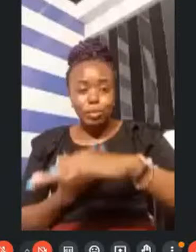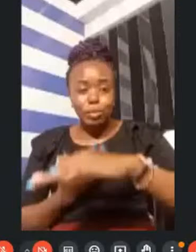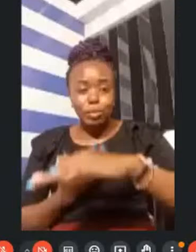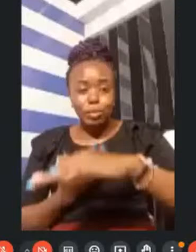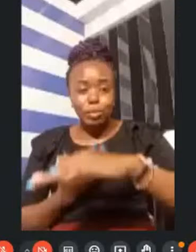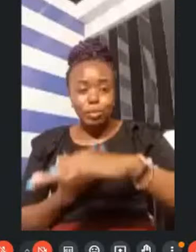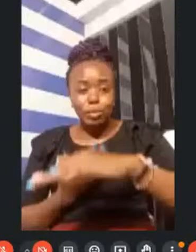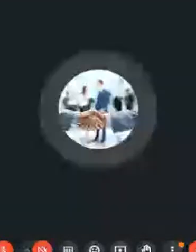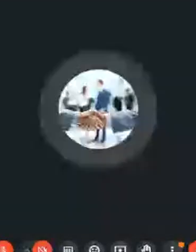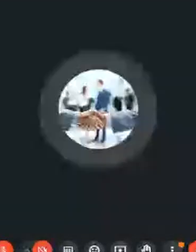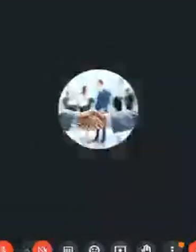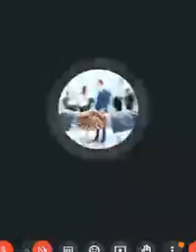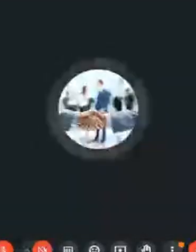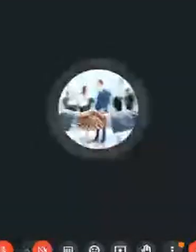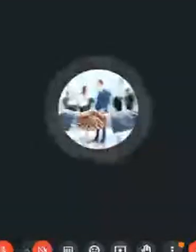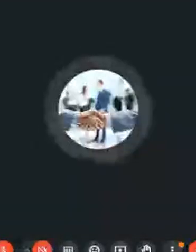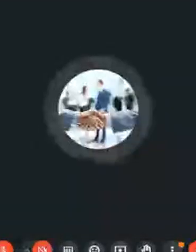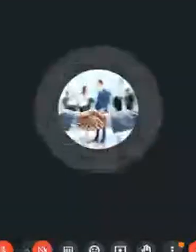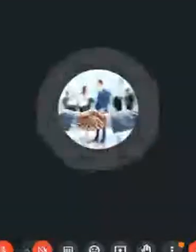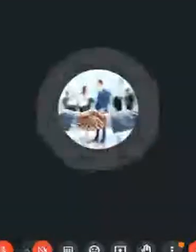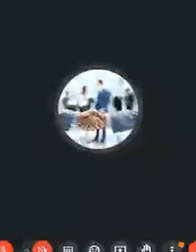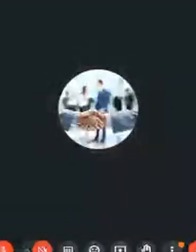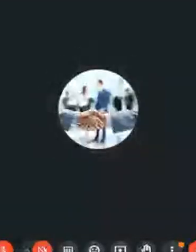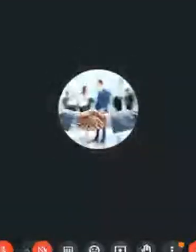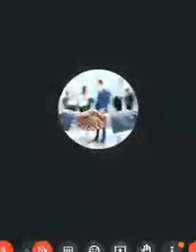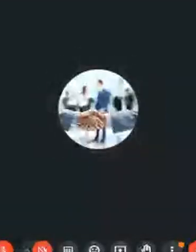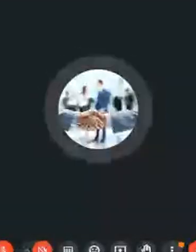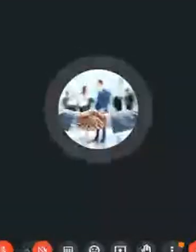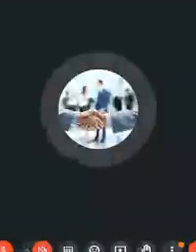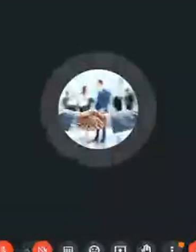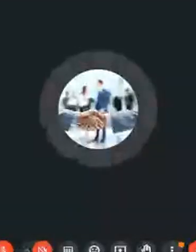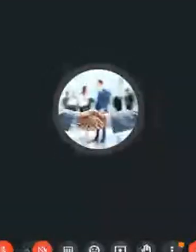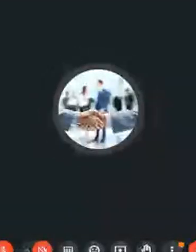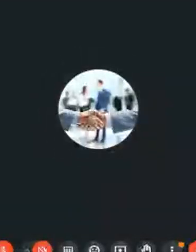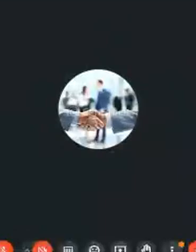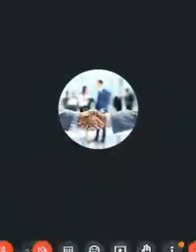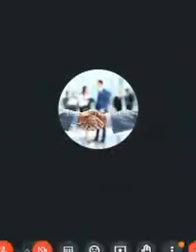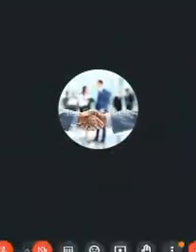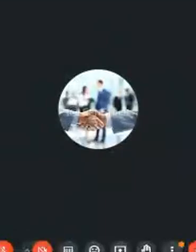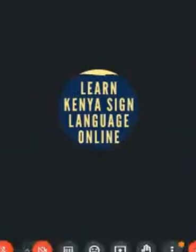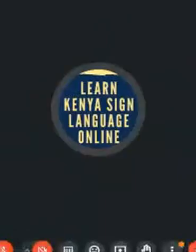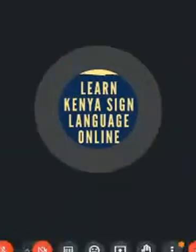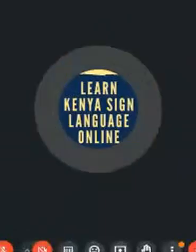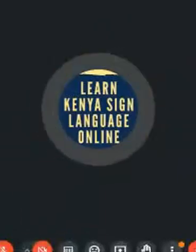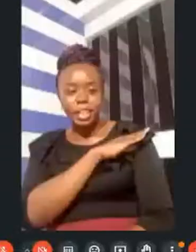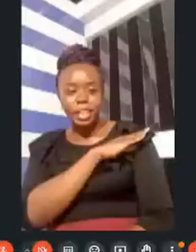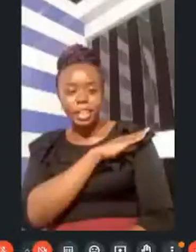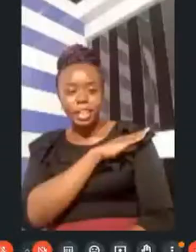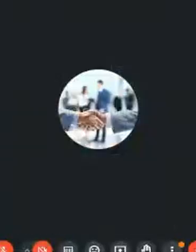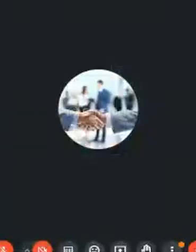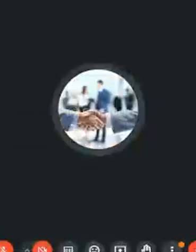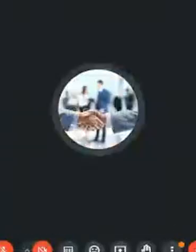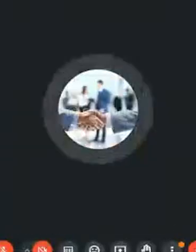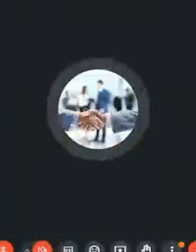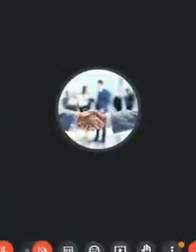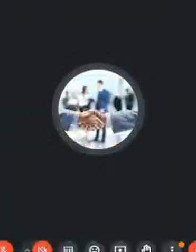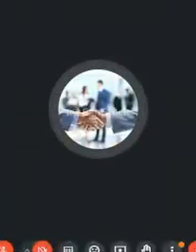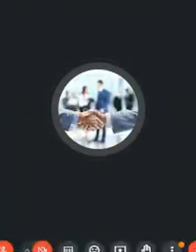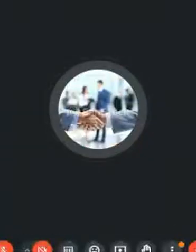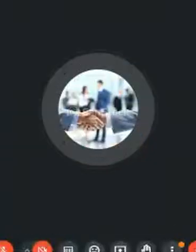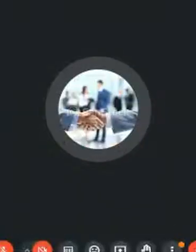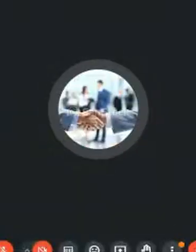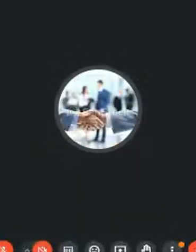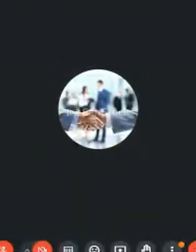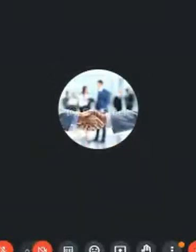Morning. Wrong Morning. example. If it's afternoon, it's still there. Oh, Okay, afternoon. it's not there.